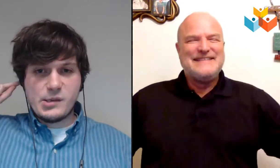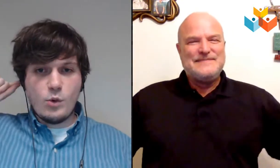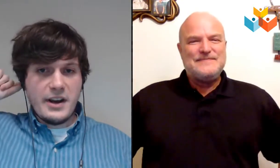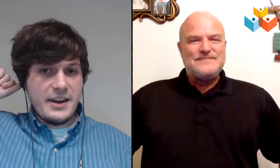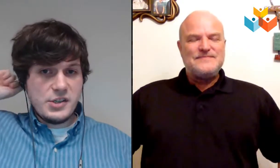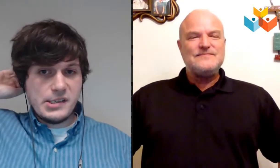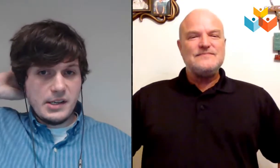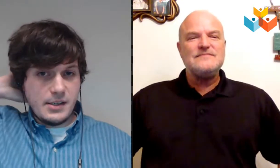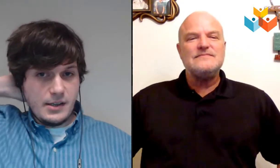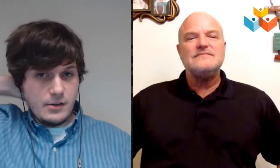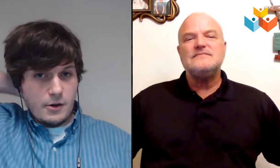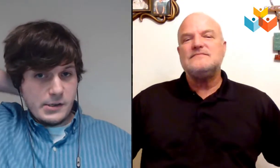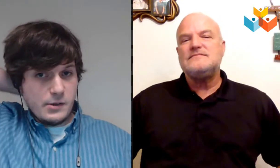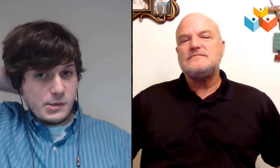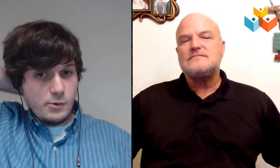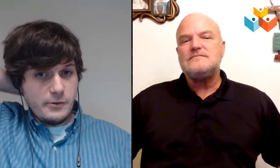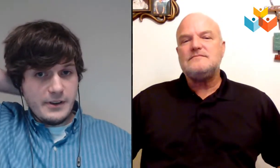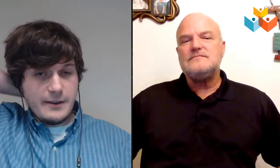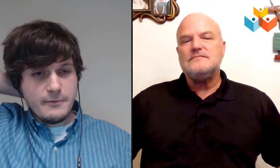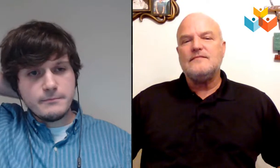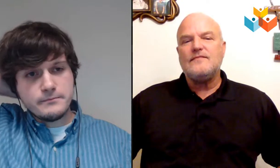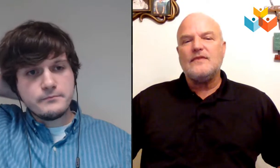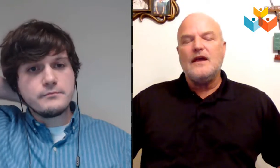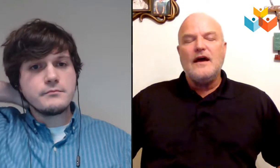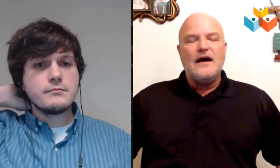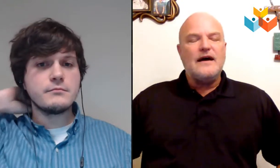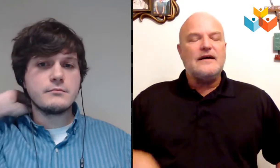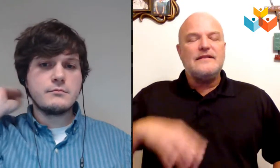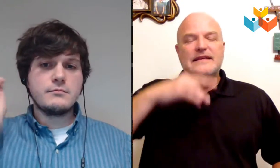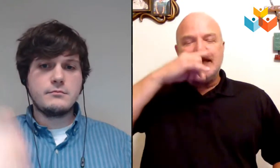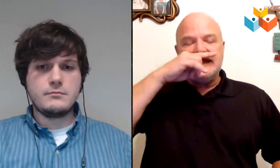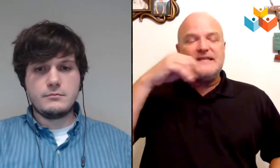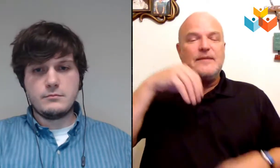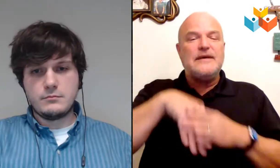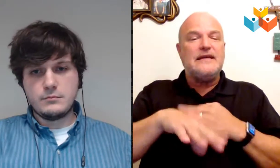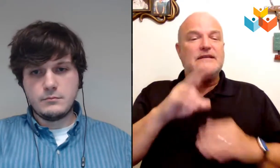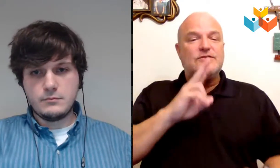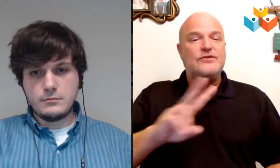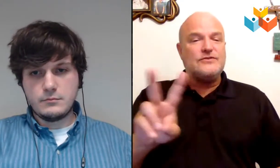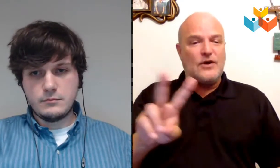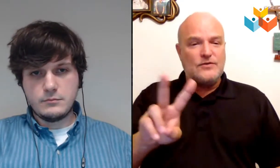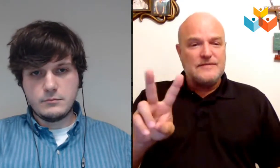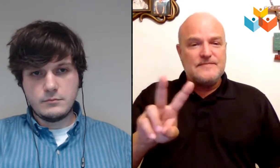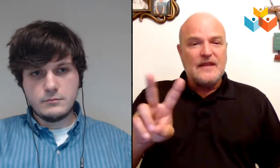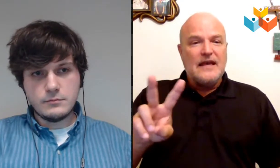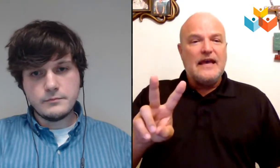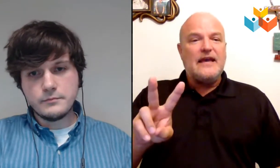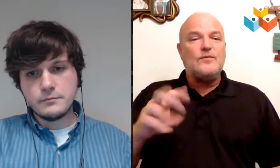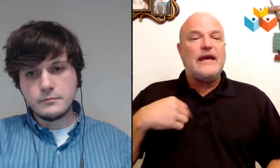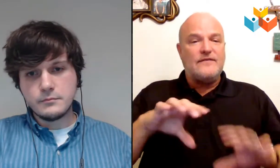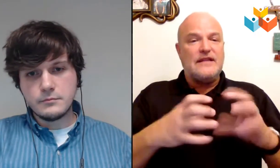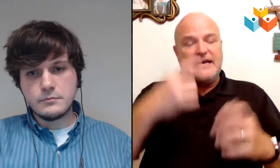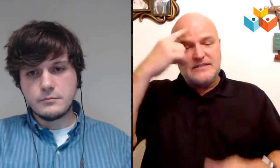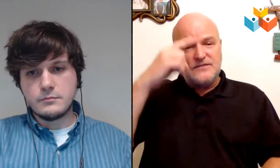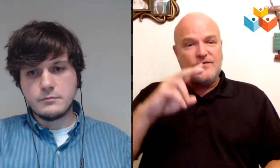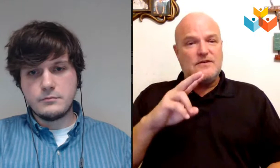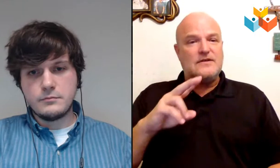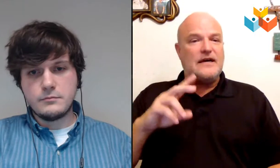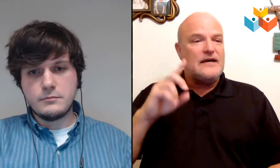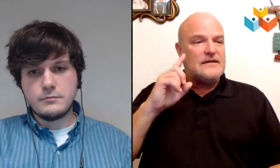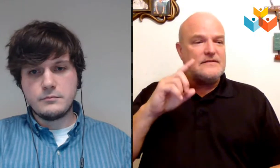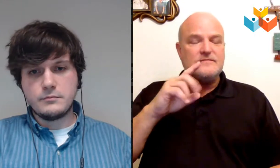Susan asked, what ages attend Arkansas School for the Deaf? The kids come in at 2 years old, and we have